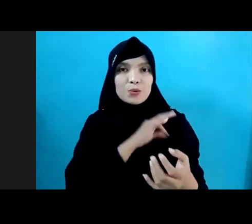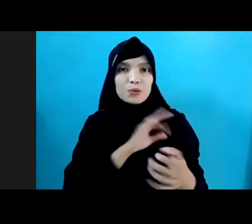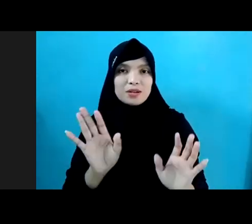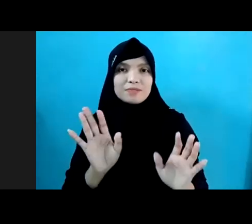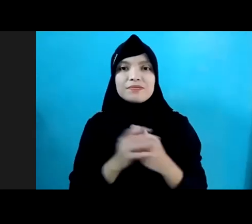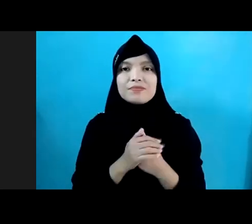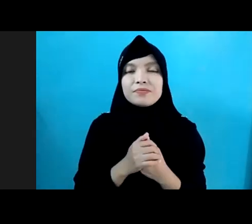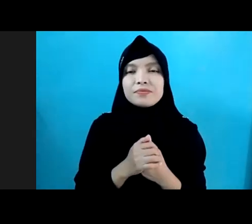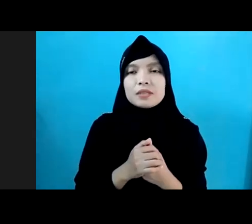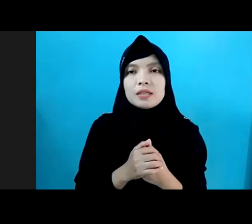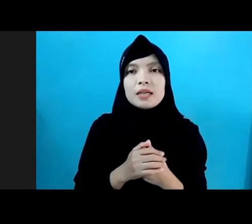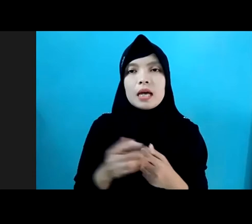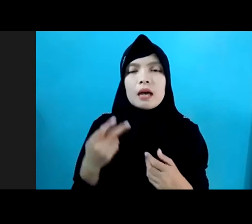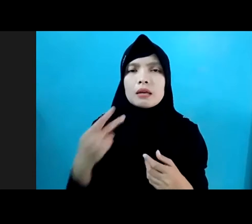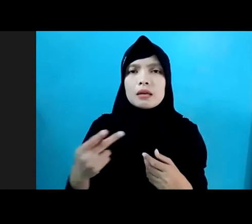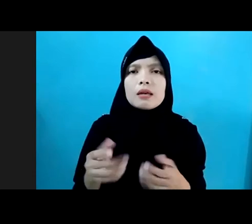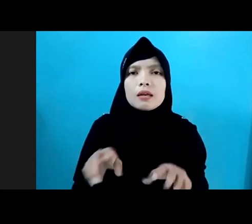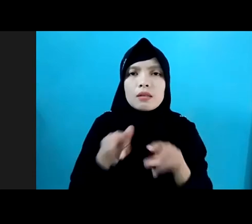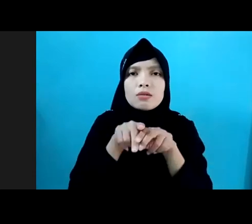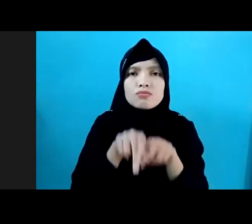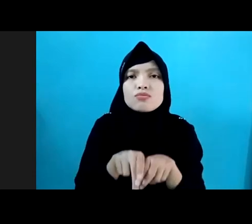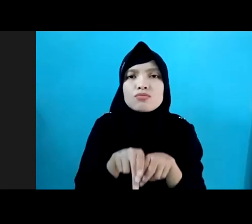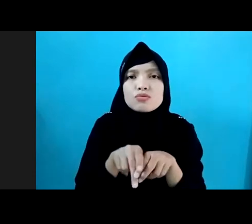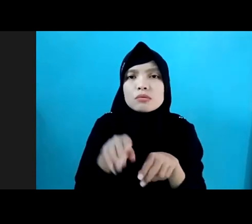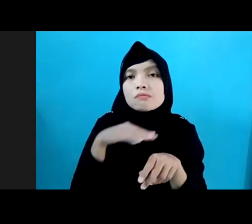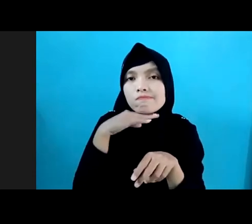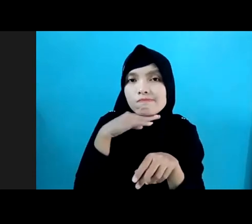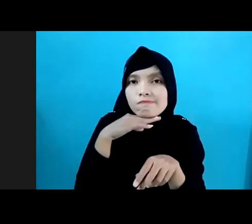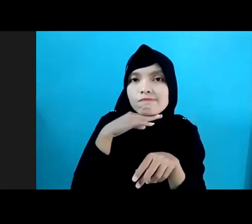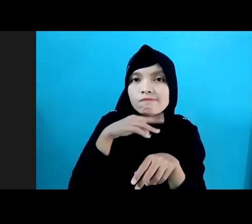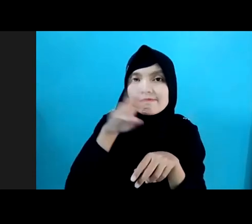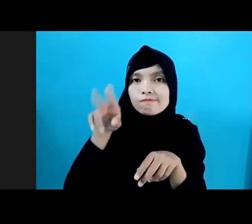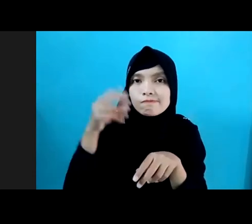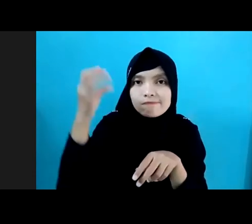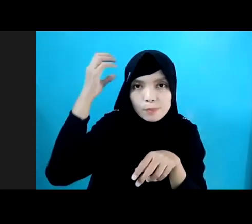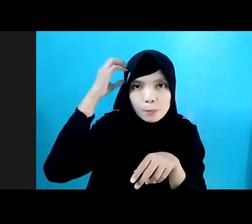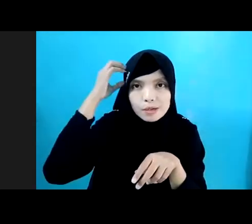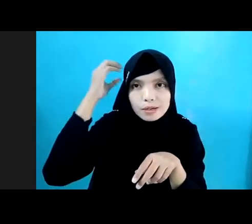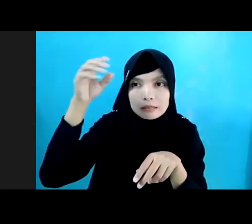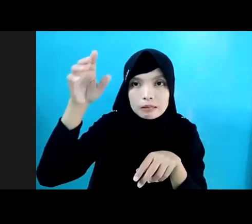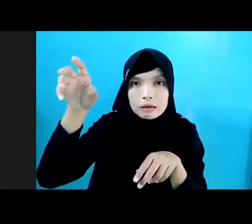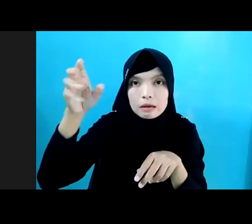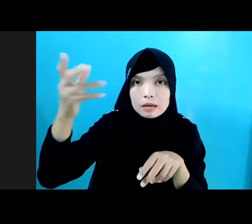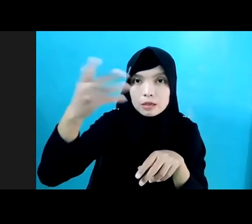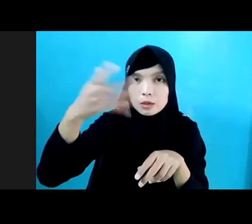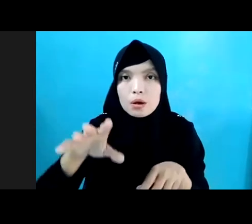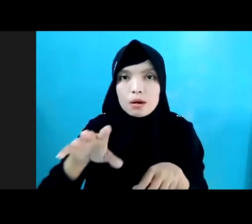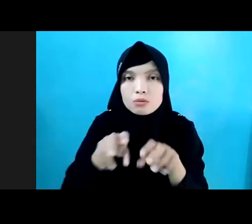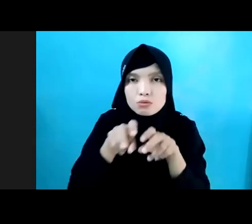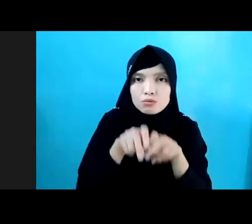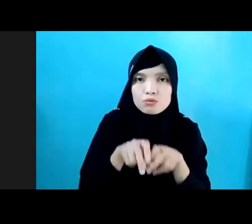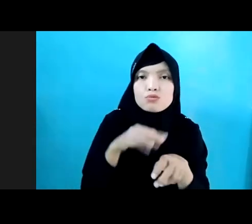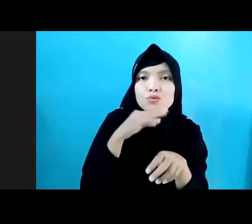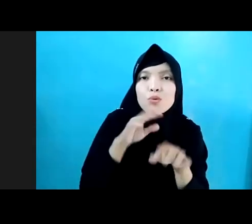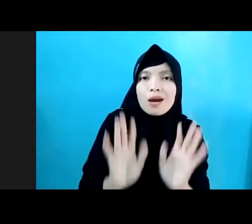We Need The Private Sector Money But We've Also Got The Knowledge And Understanding Of The Safeguarding